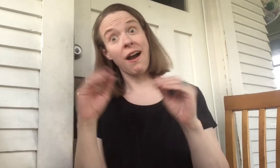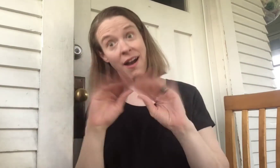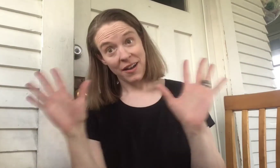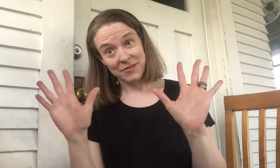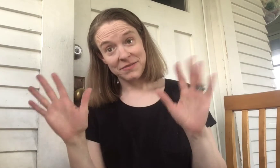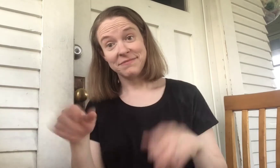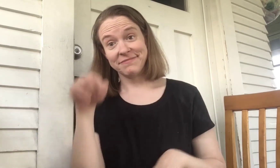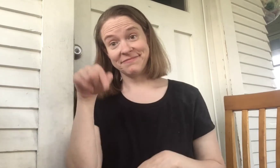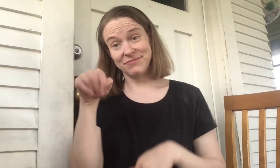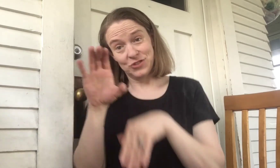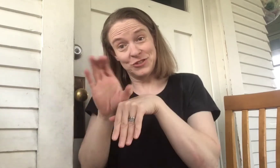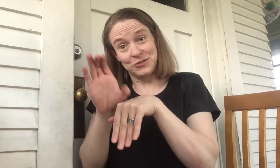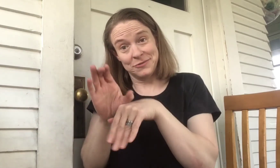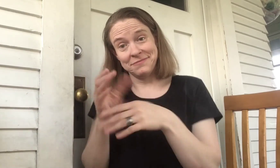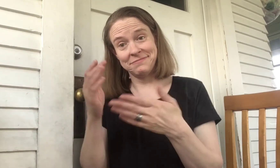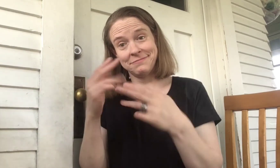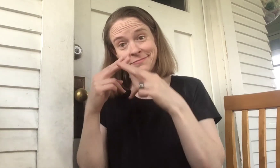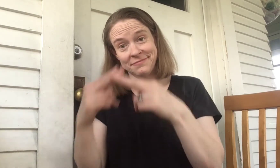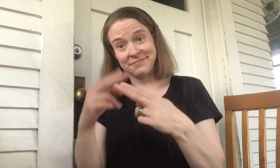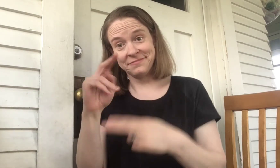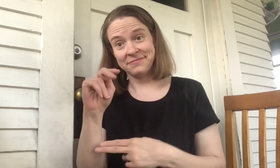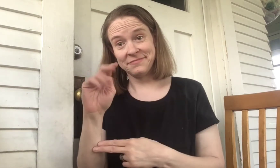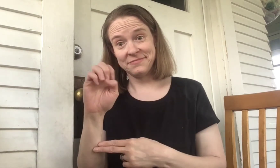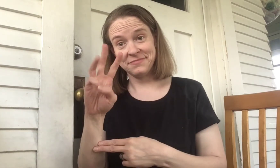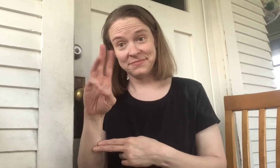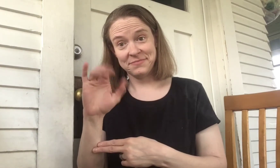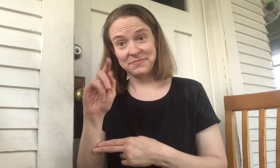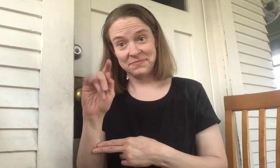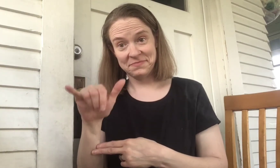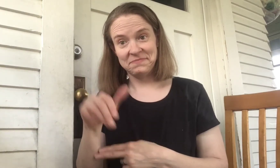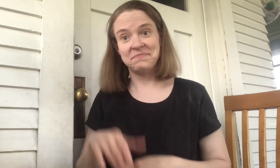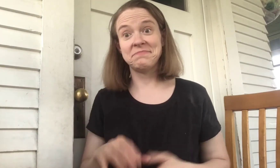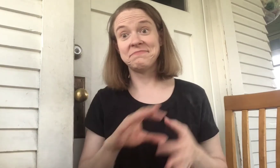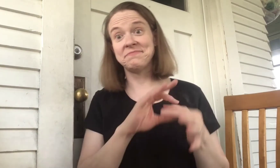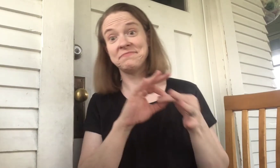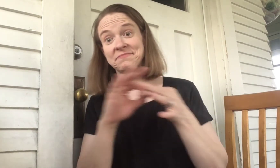Well, obviously, the church is called New City,